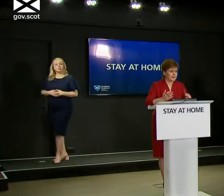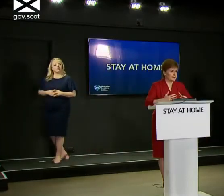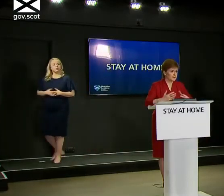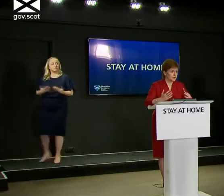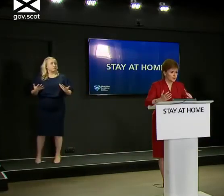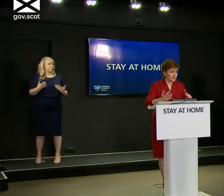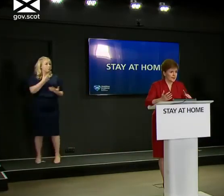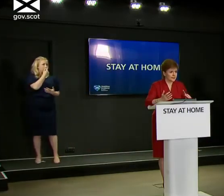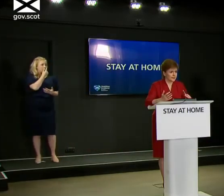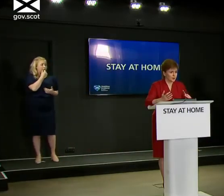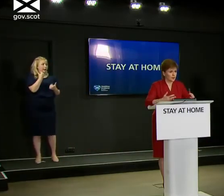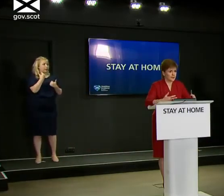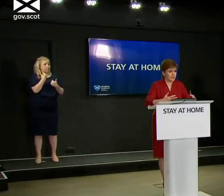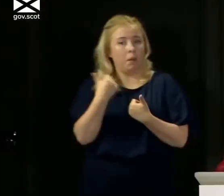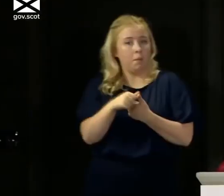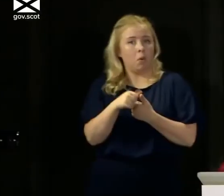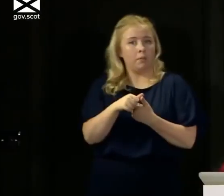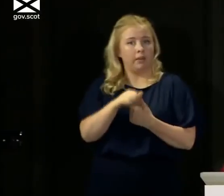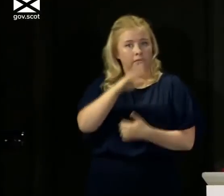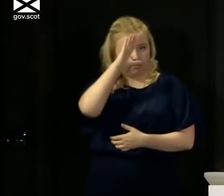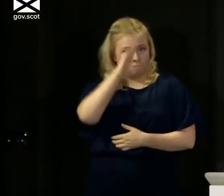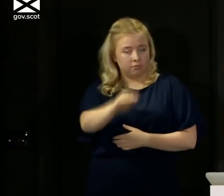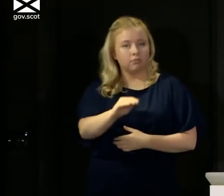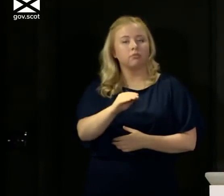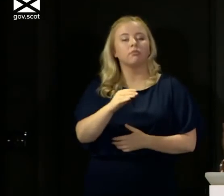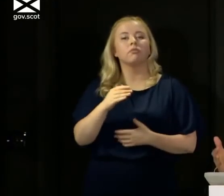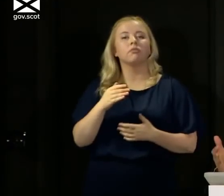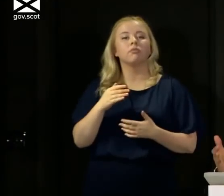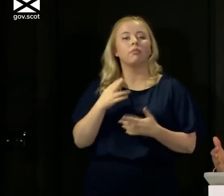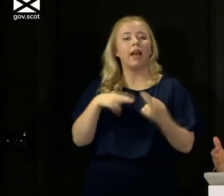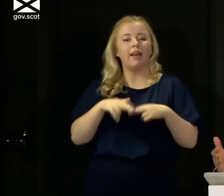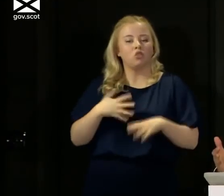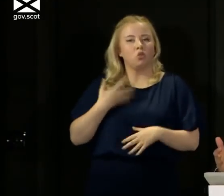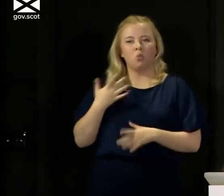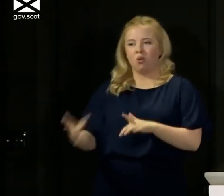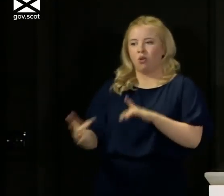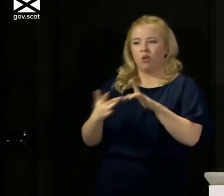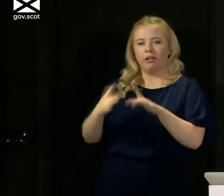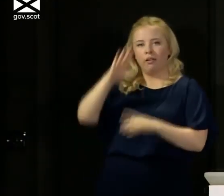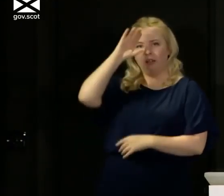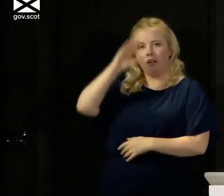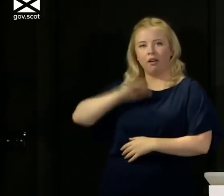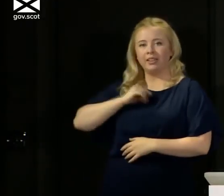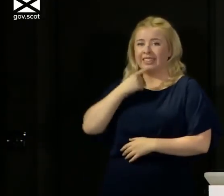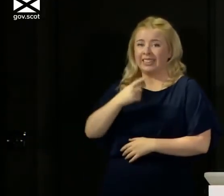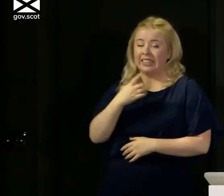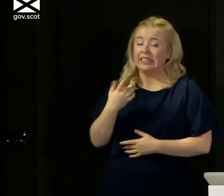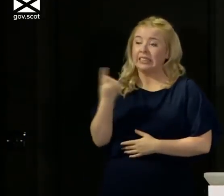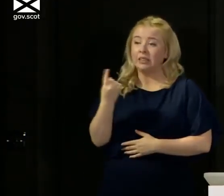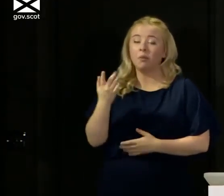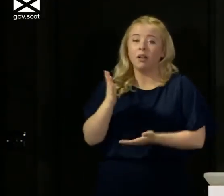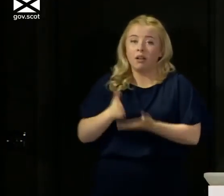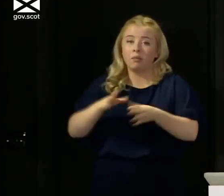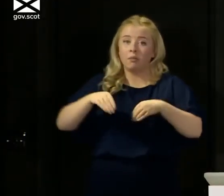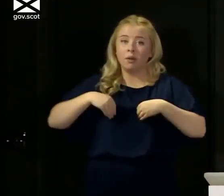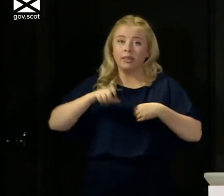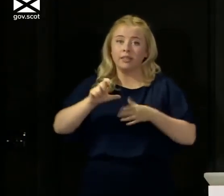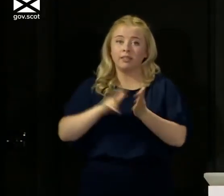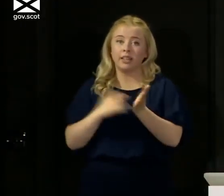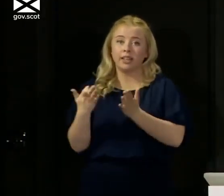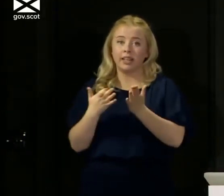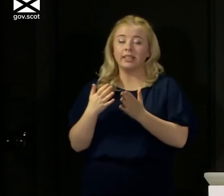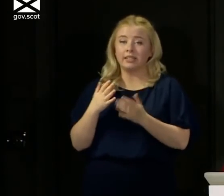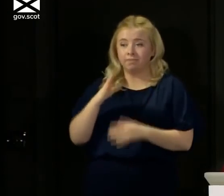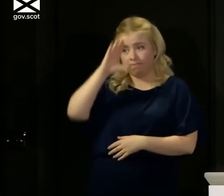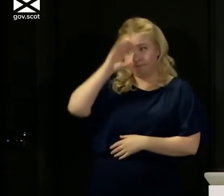get that contact from a contact tracer saying you've been a close contact of somebody testing positive for this virus, so you have to isolate